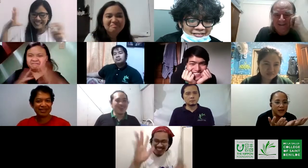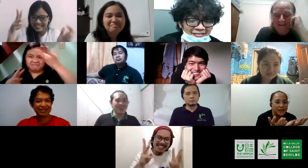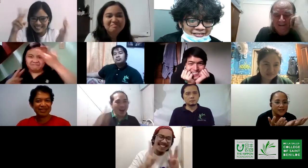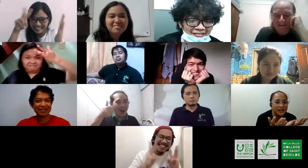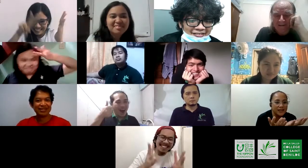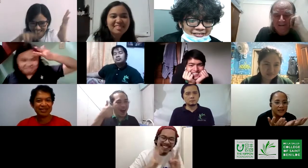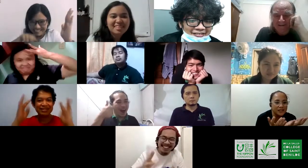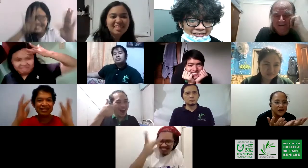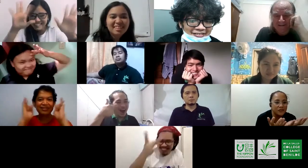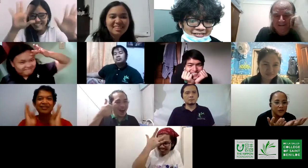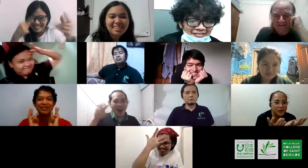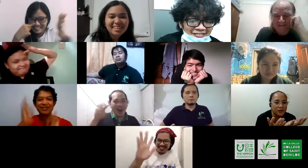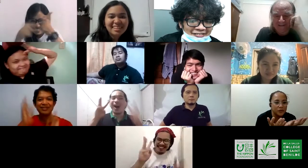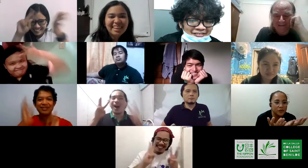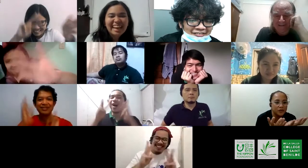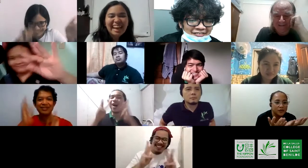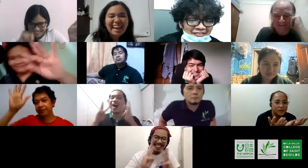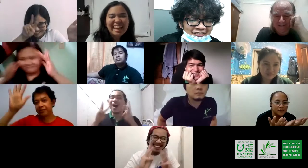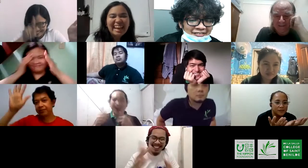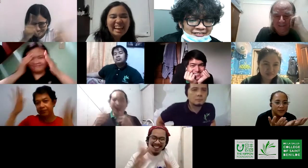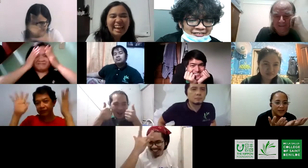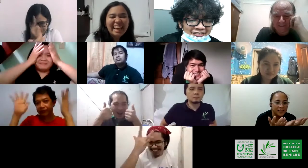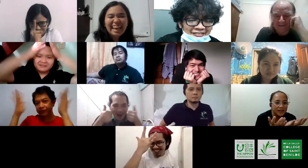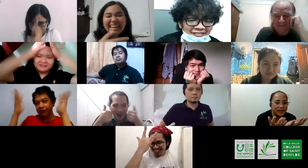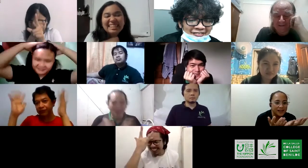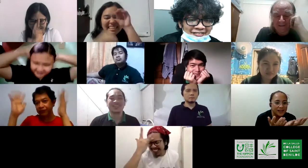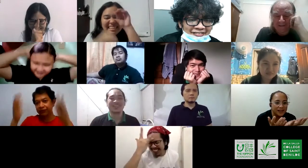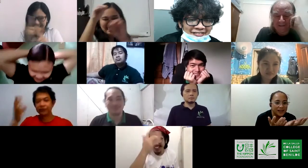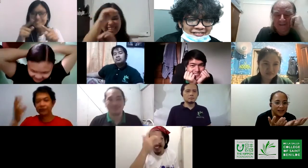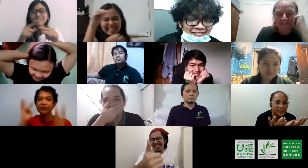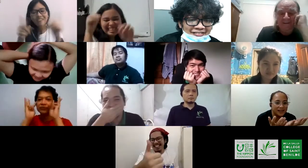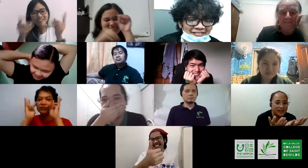but when we started to put it in a separate,